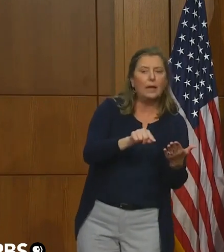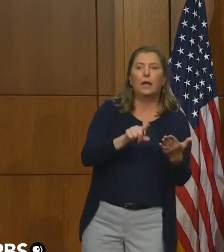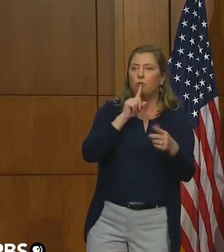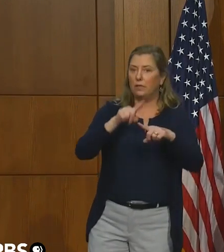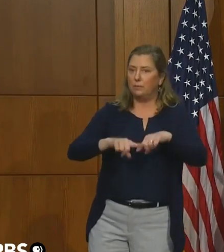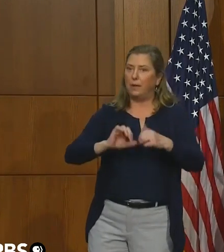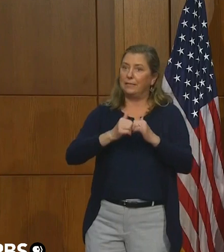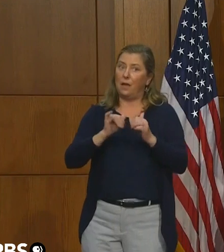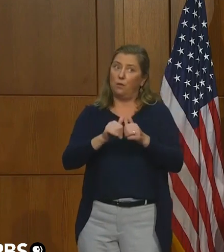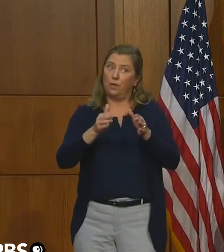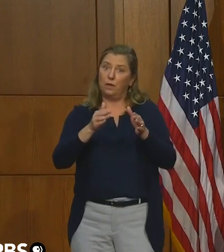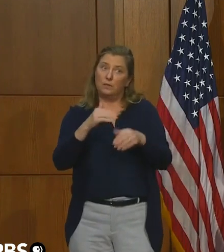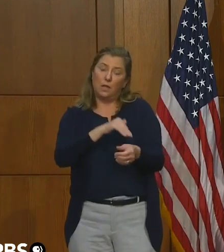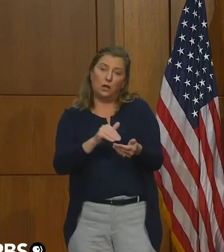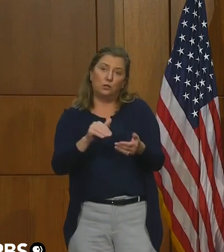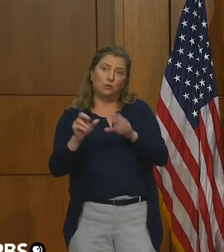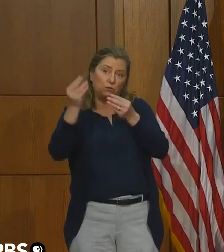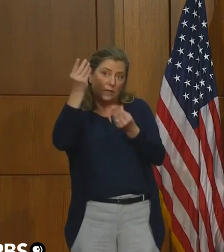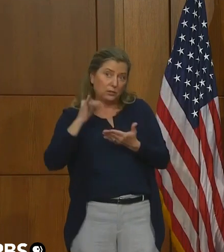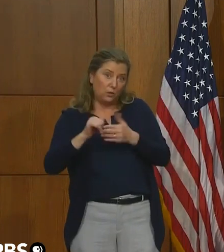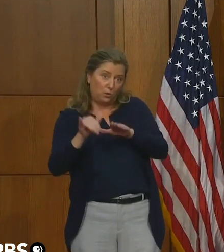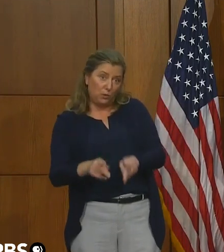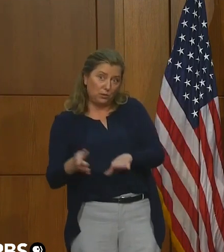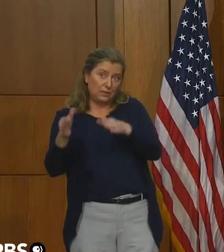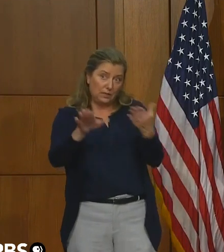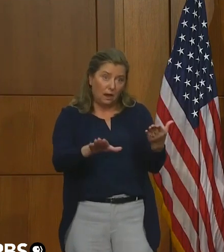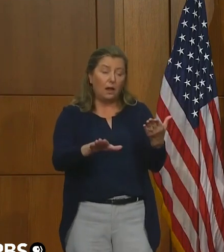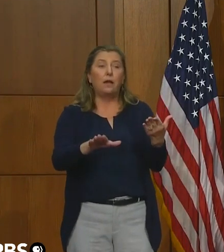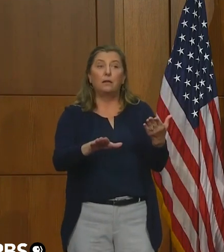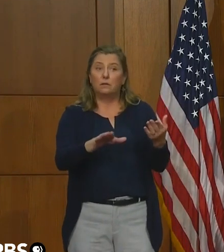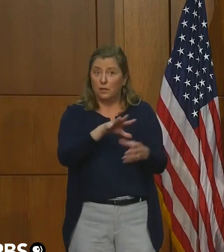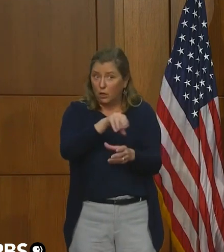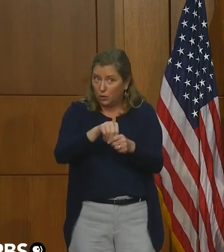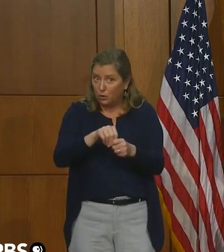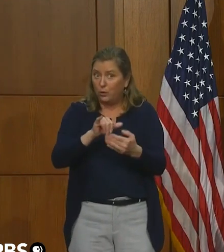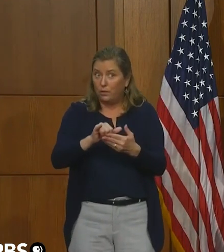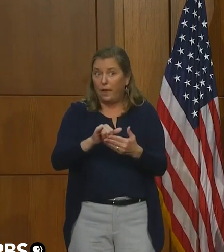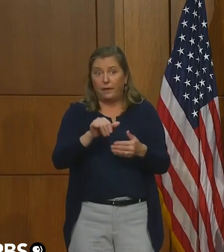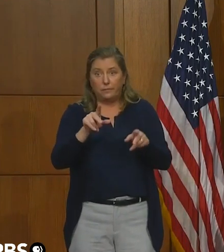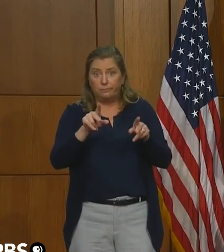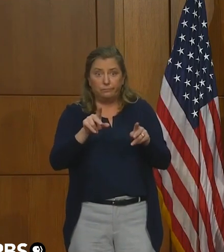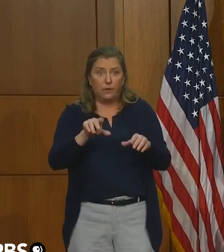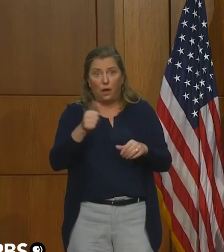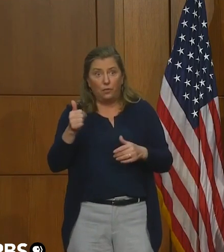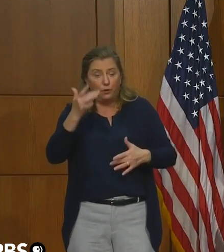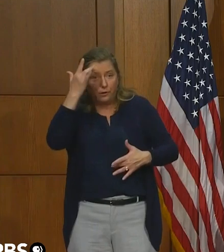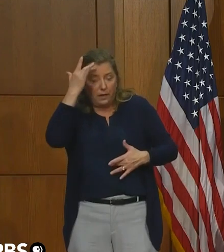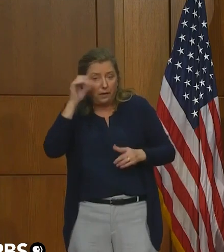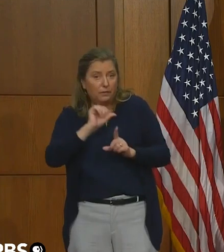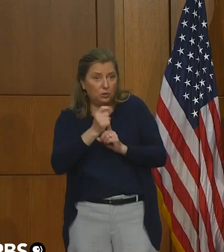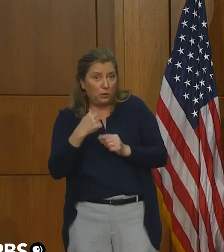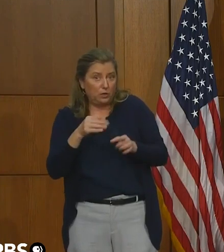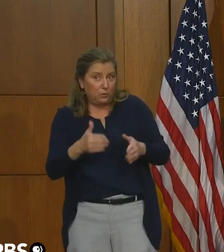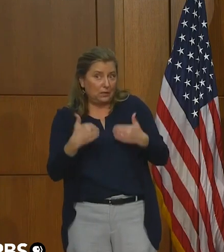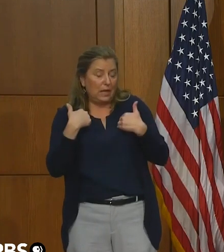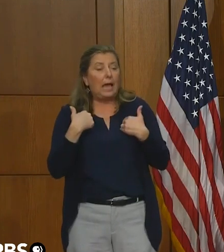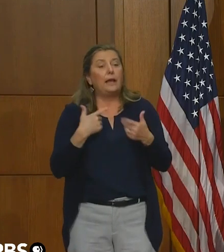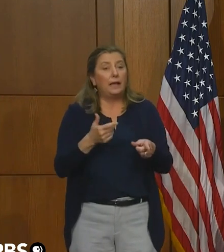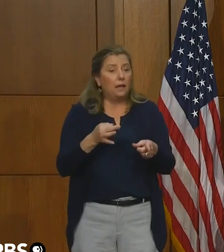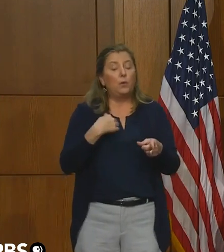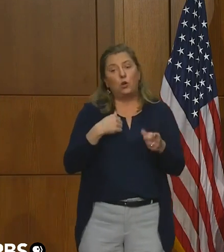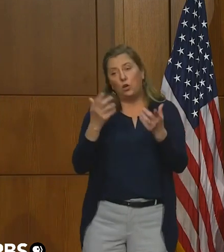how a healthcare provider reports the death to us and whether or not those underlying conditions are on a death certificate, or if we could match records to other